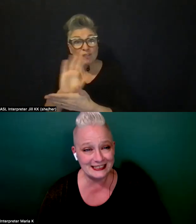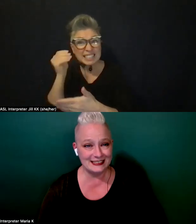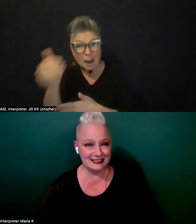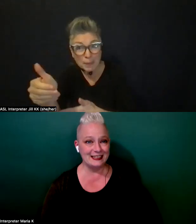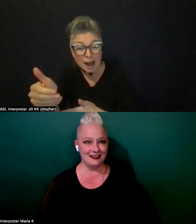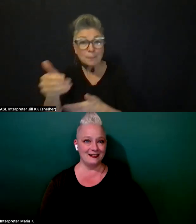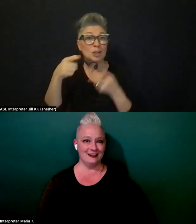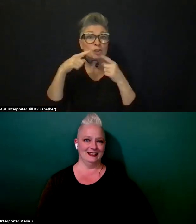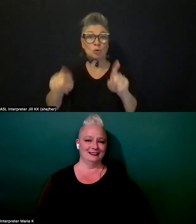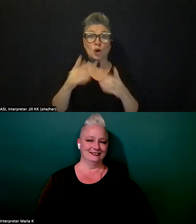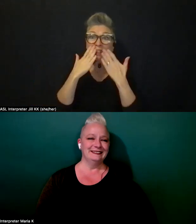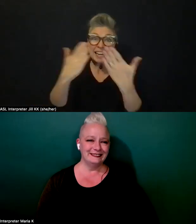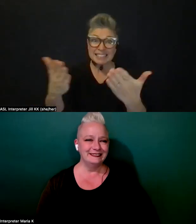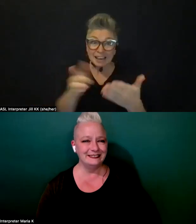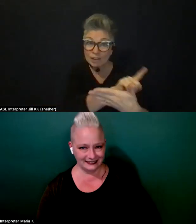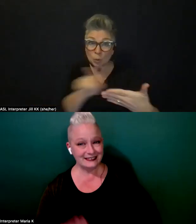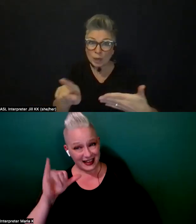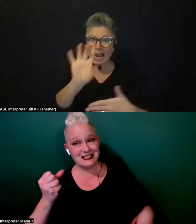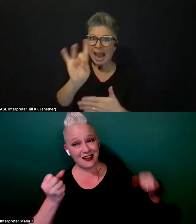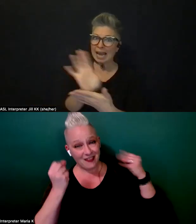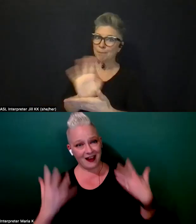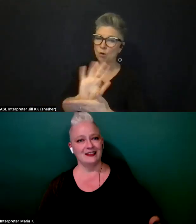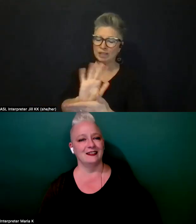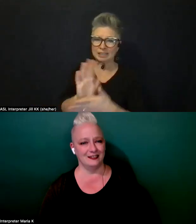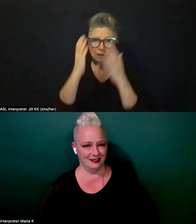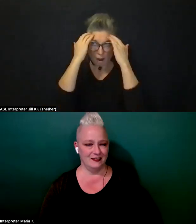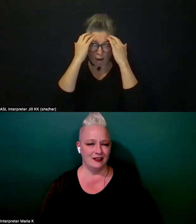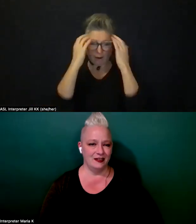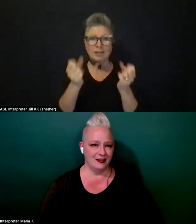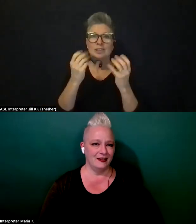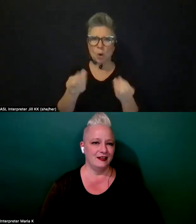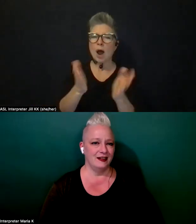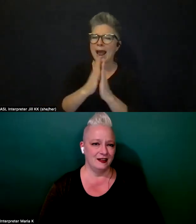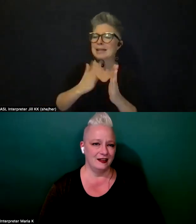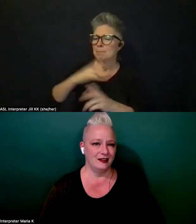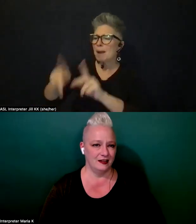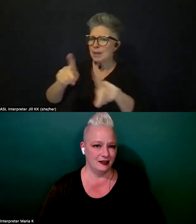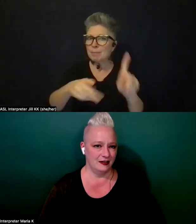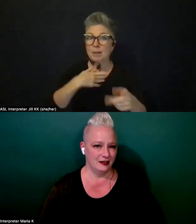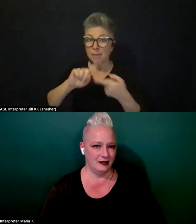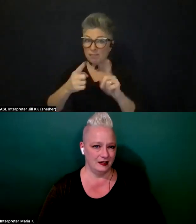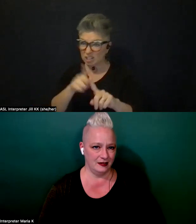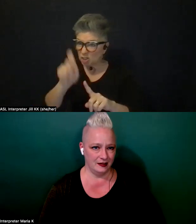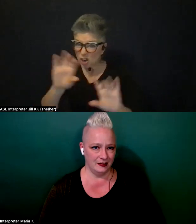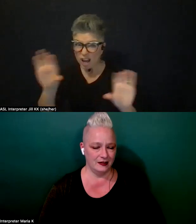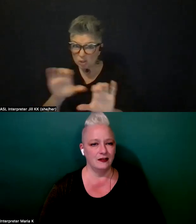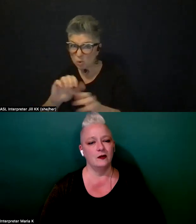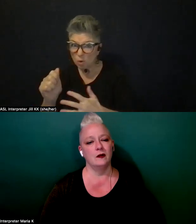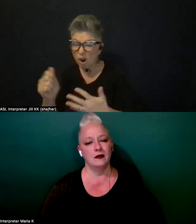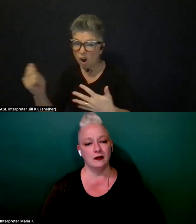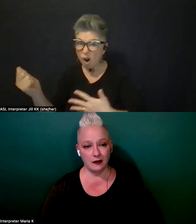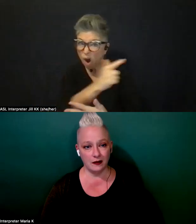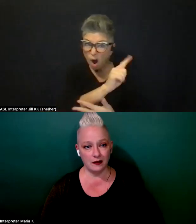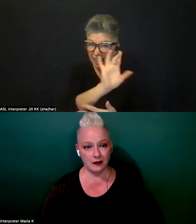Given week, 8 movies. So I Yeah, want that's a to lot. do that. So I asked my people, I asked my friends, should I do all 8? And